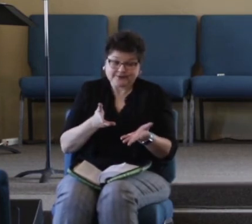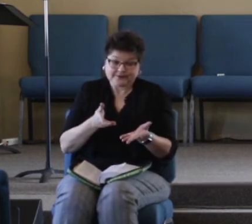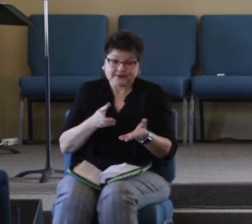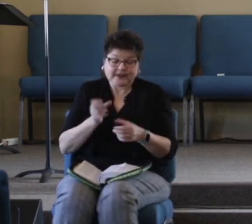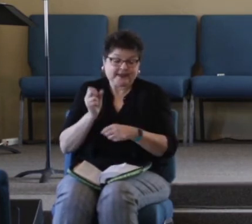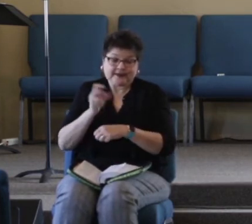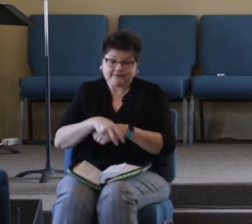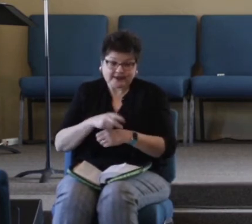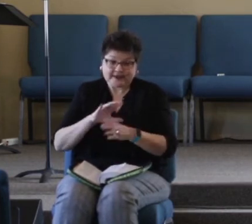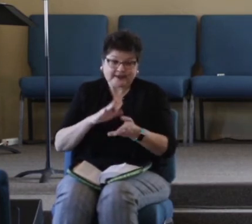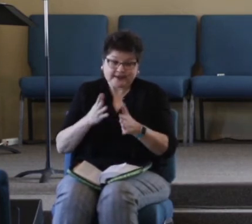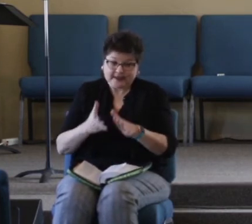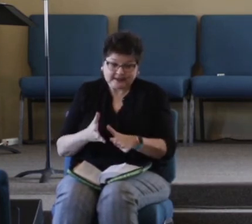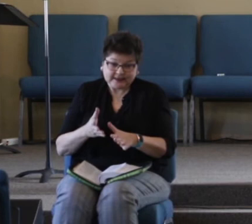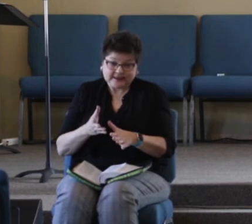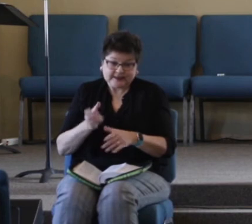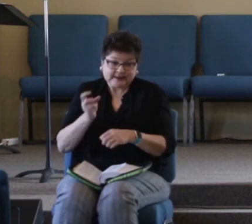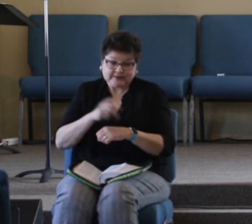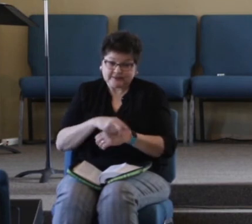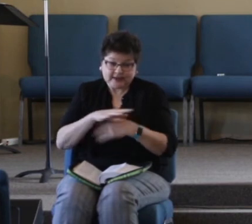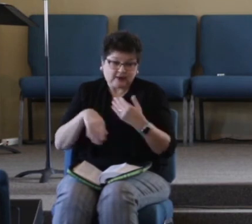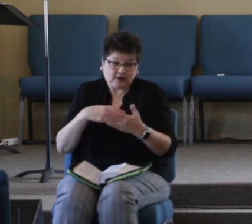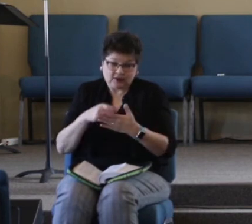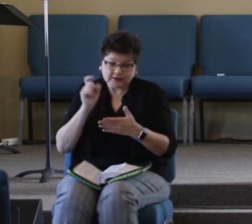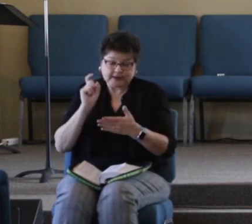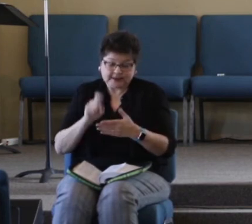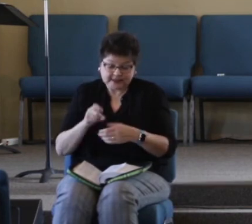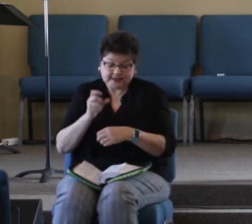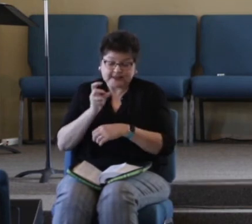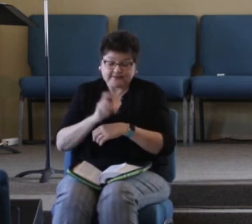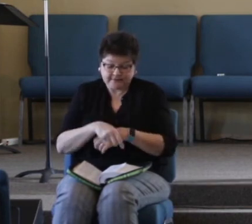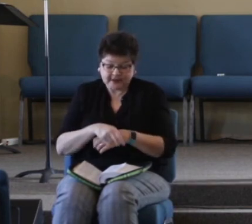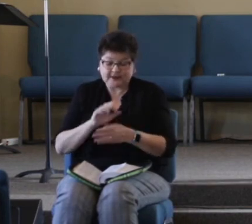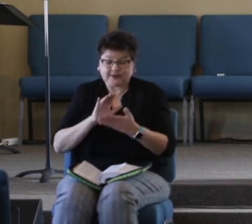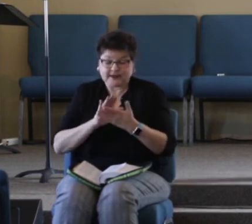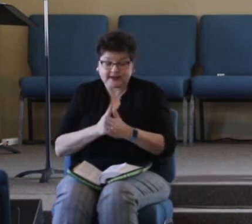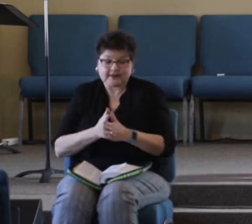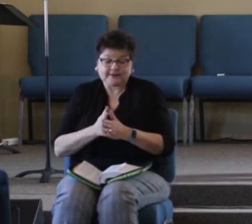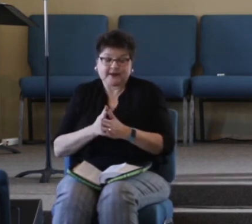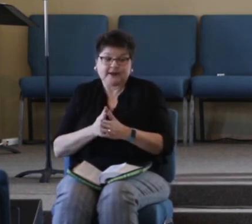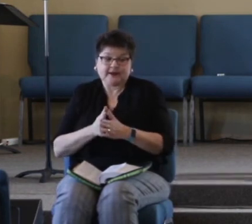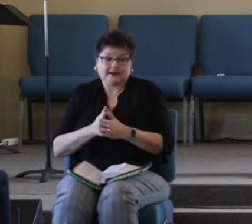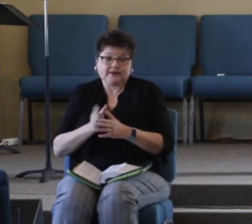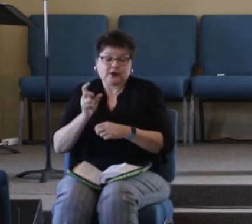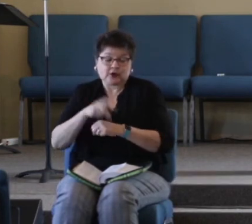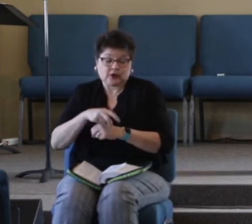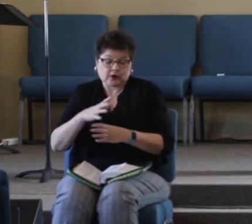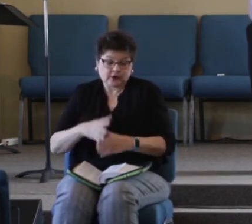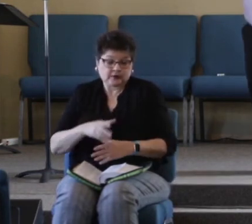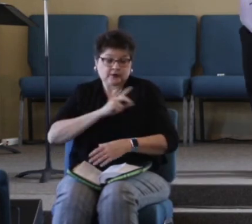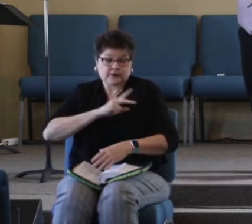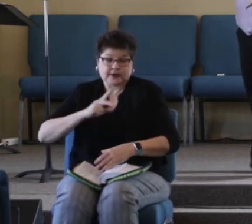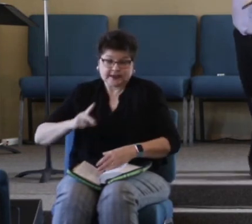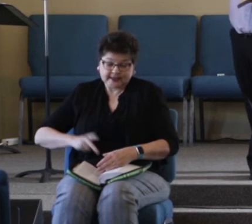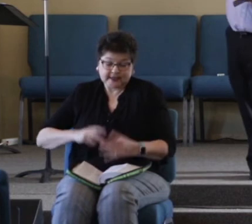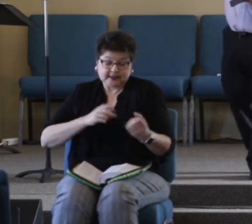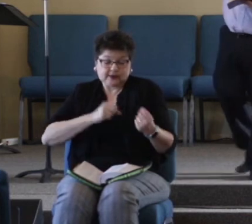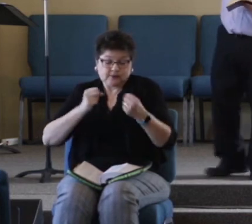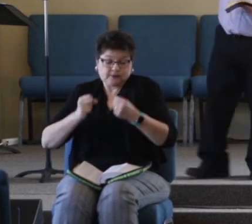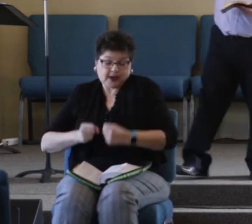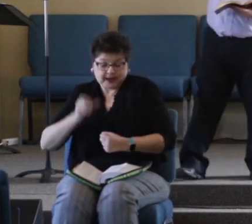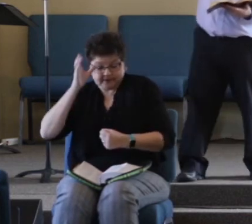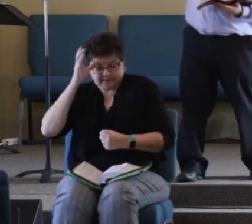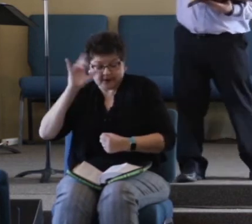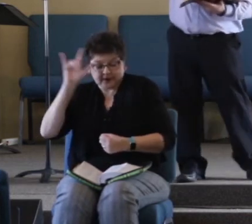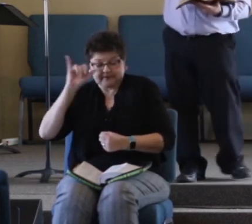He defeated all that he needed to defeat to be the conqueror, the king, the mighty father, the